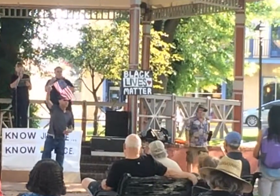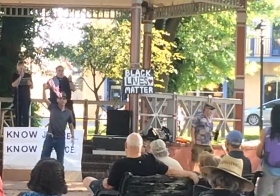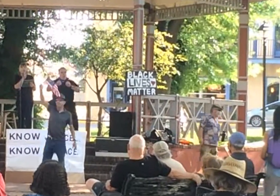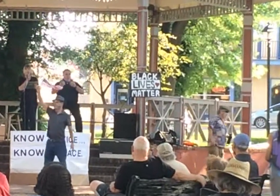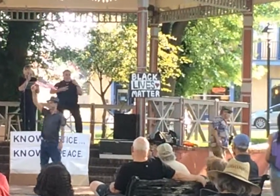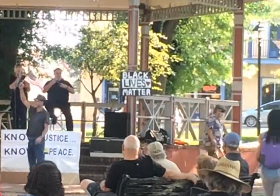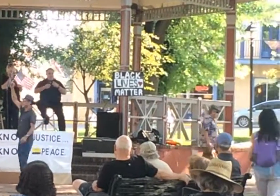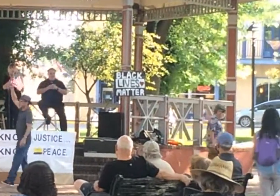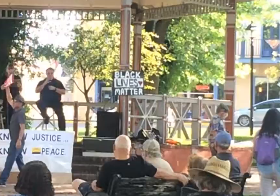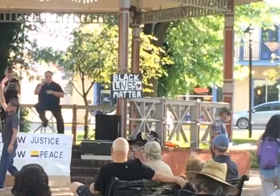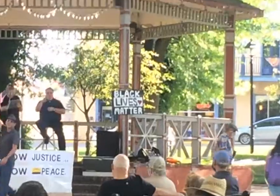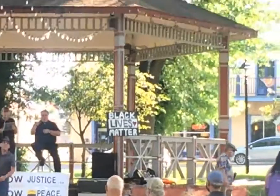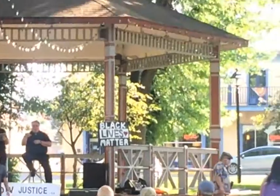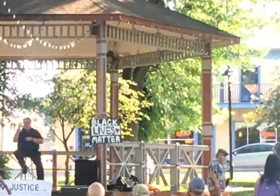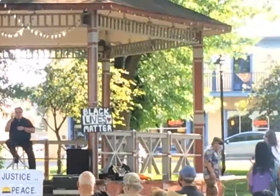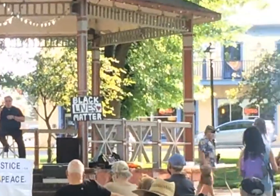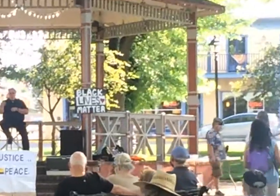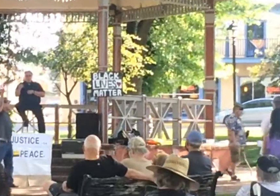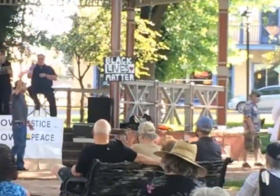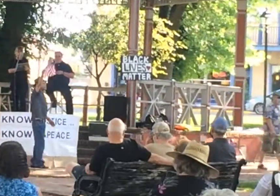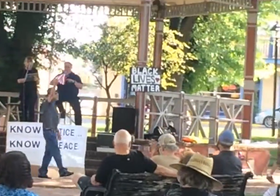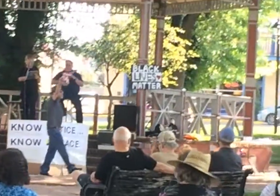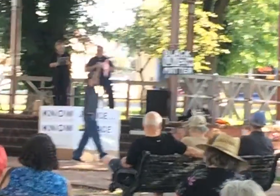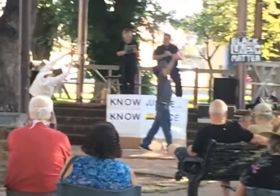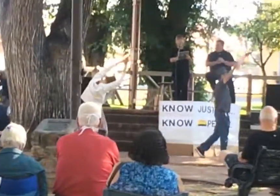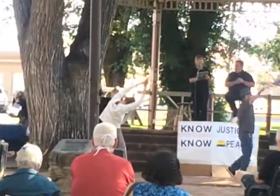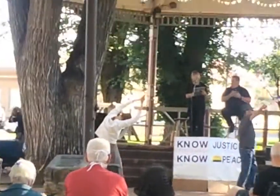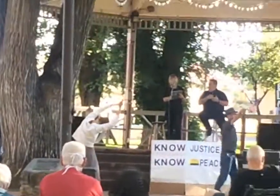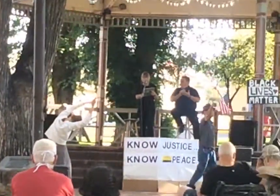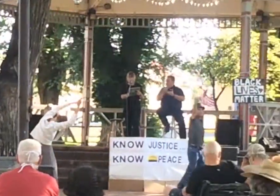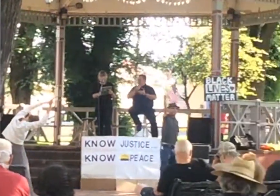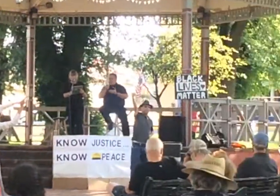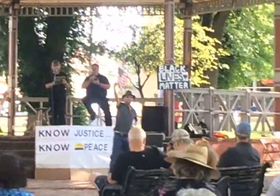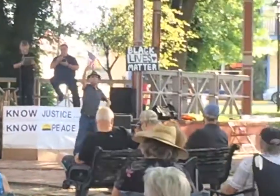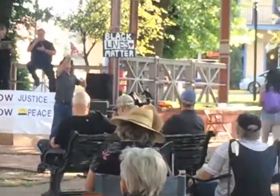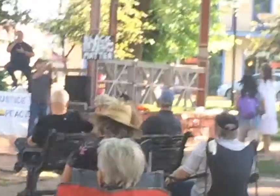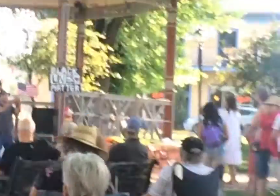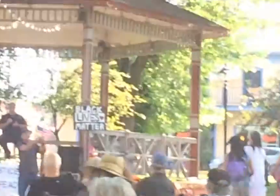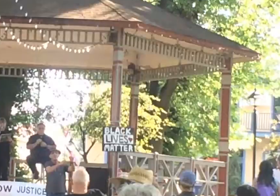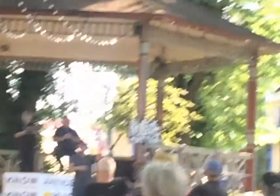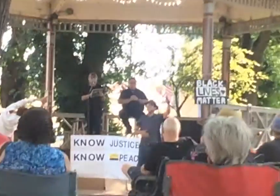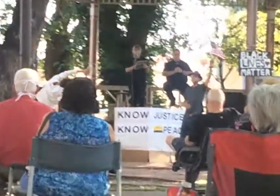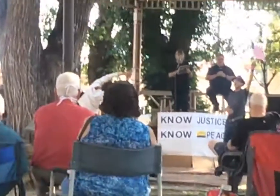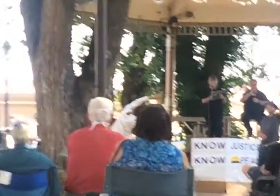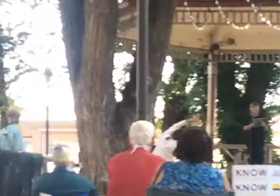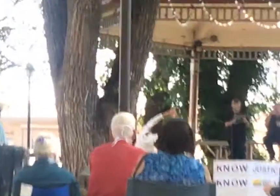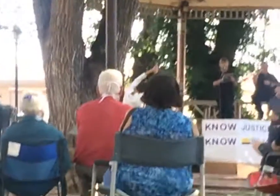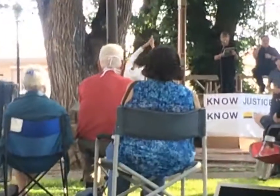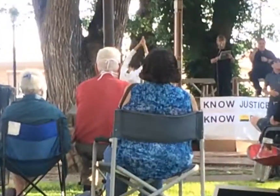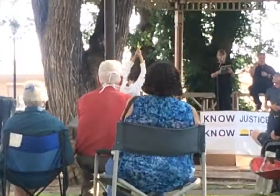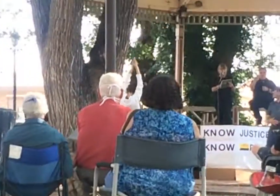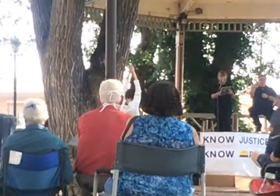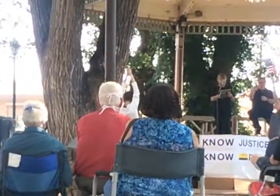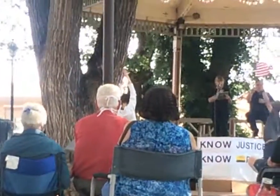problems. Corey Jones cannot. I can shop at Walmart. John